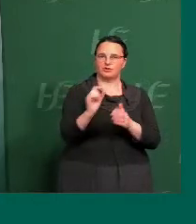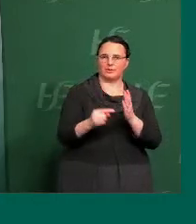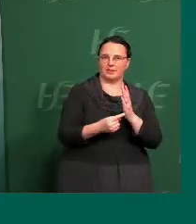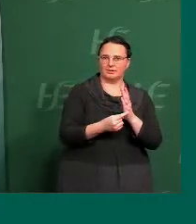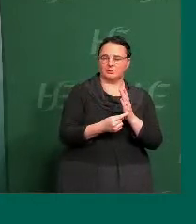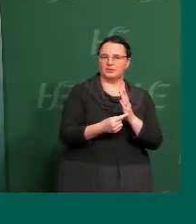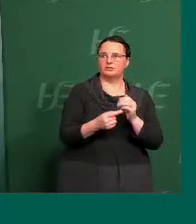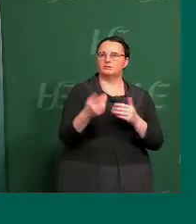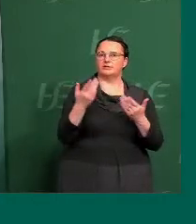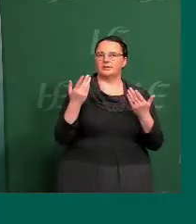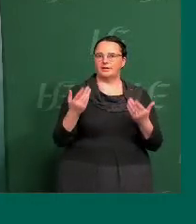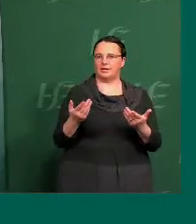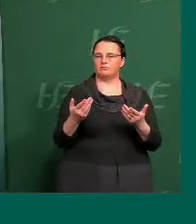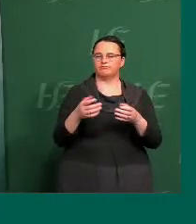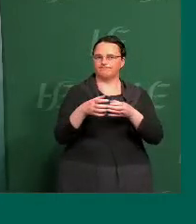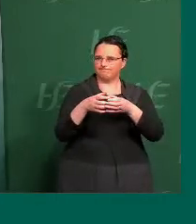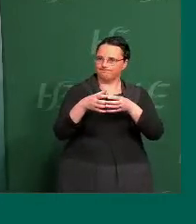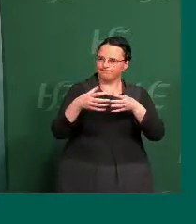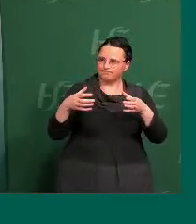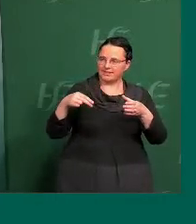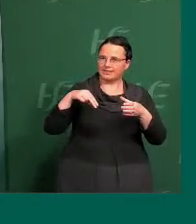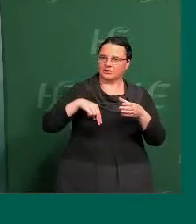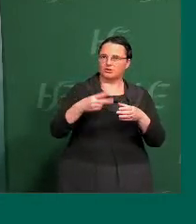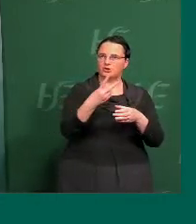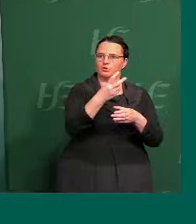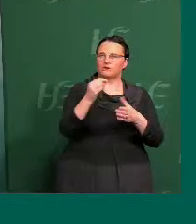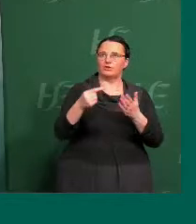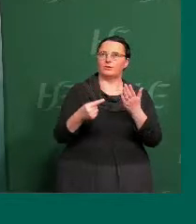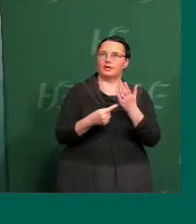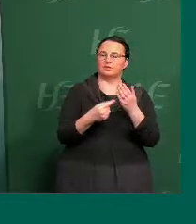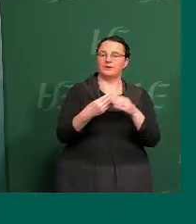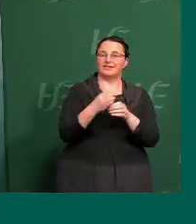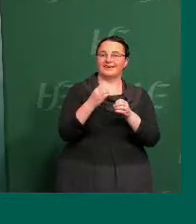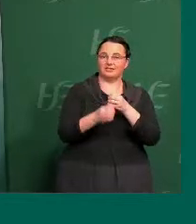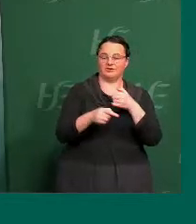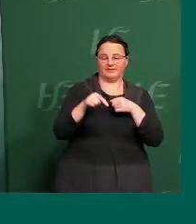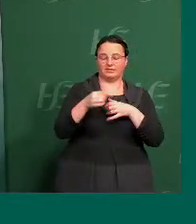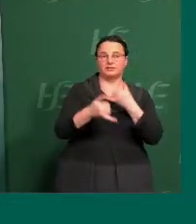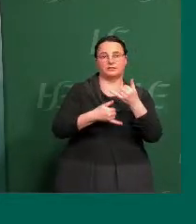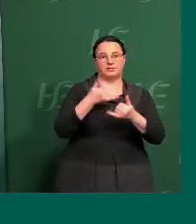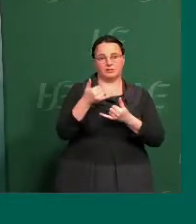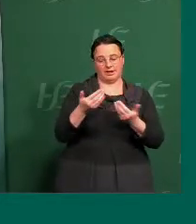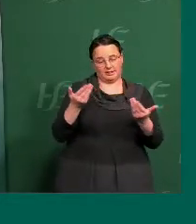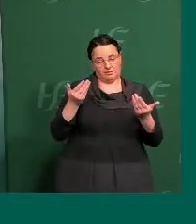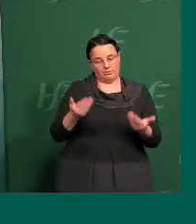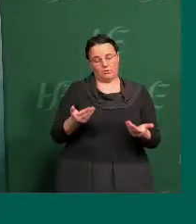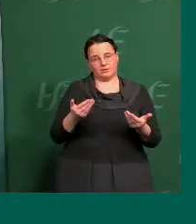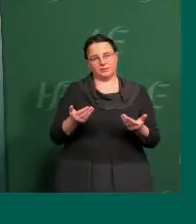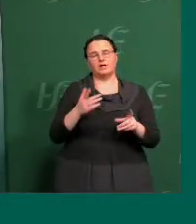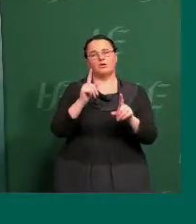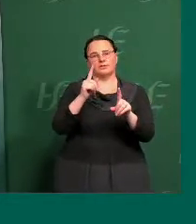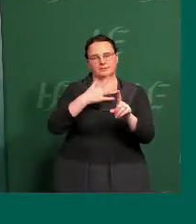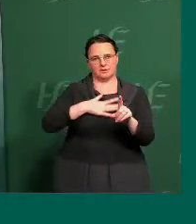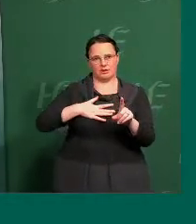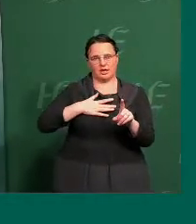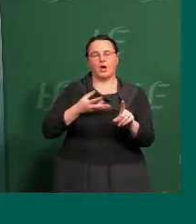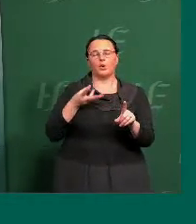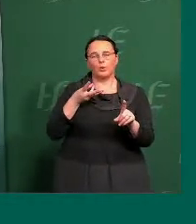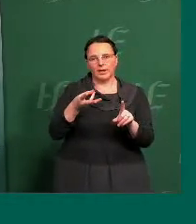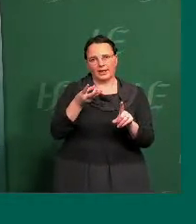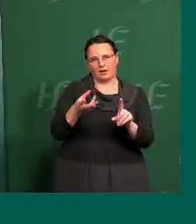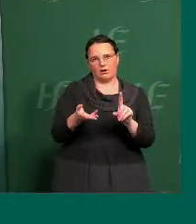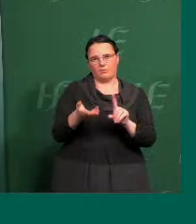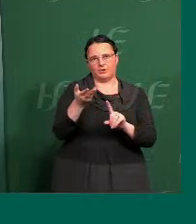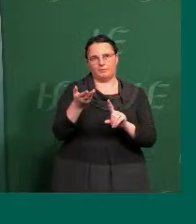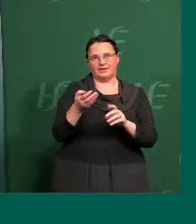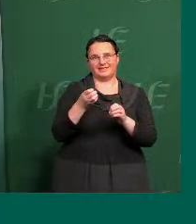to getting close to 200,000 by the end of the year. And as of now, we will be increasing it